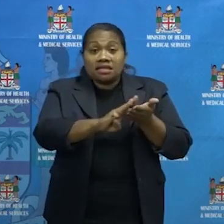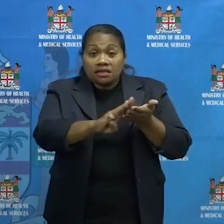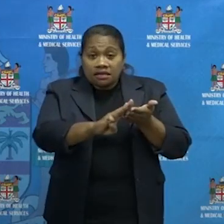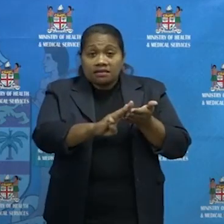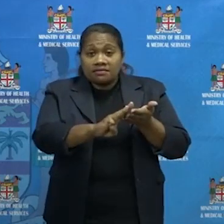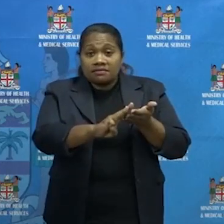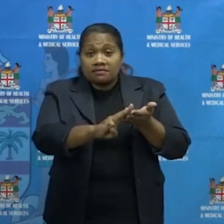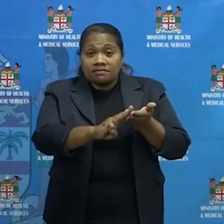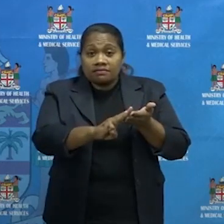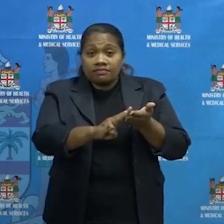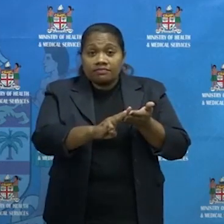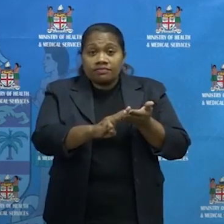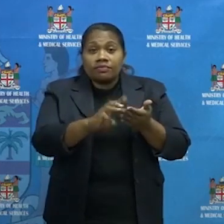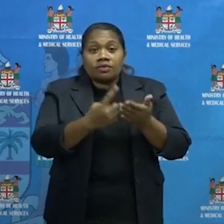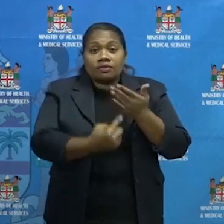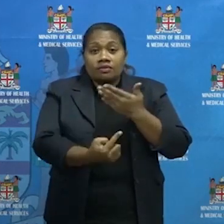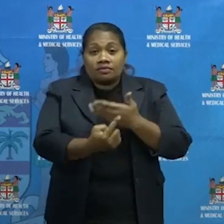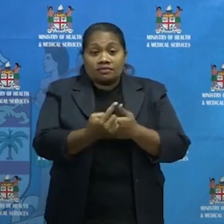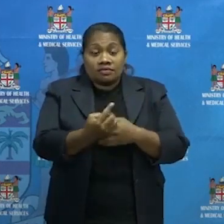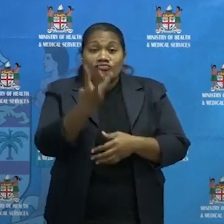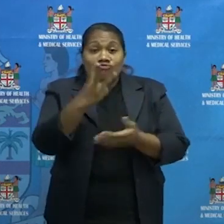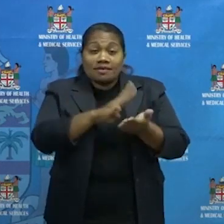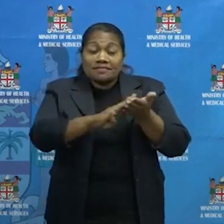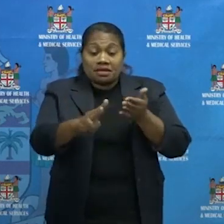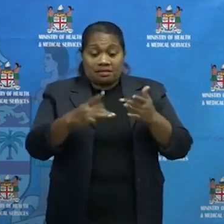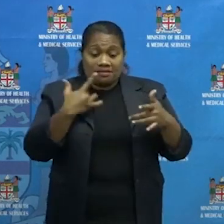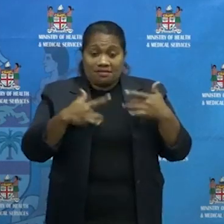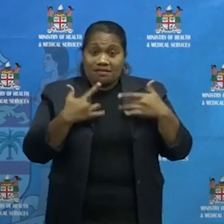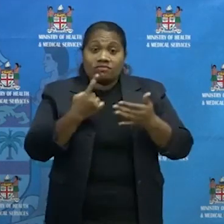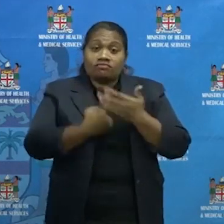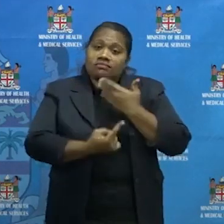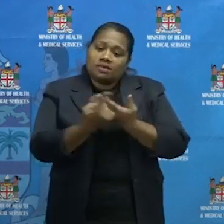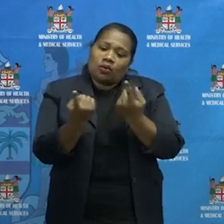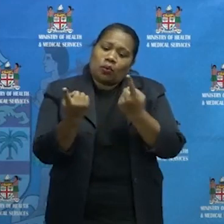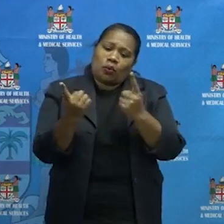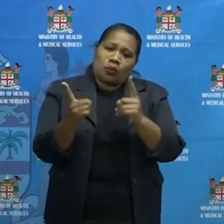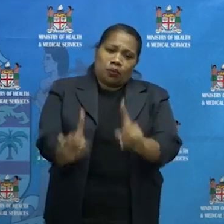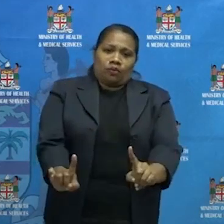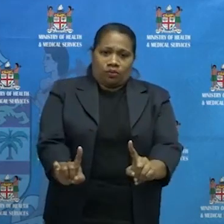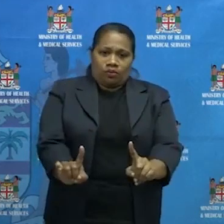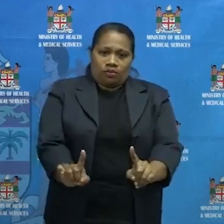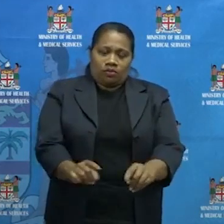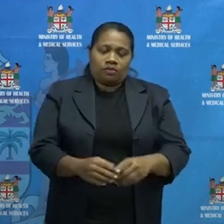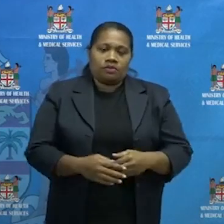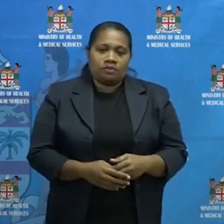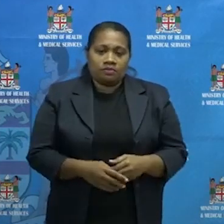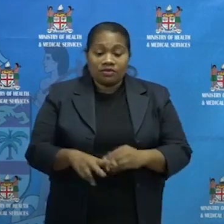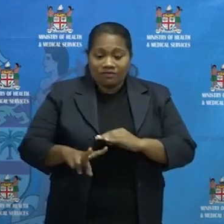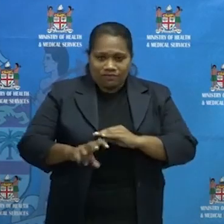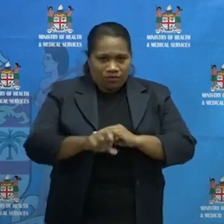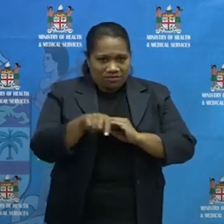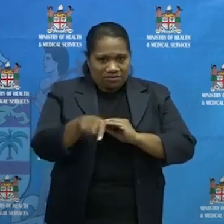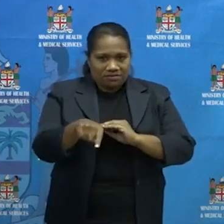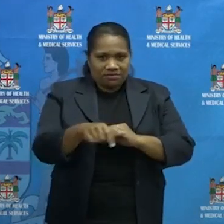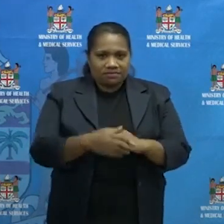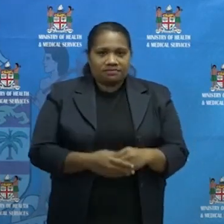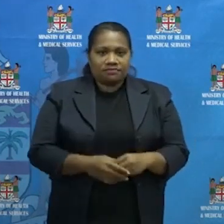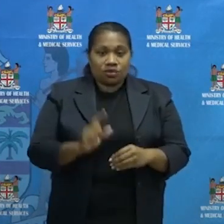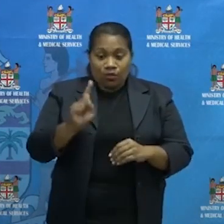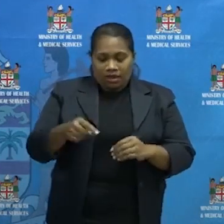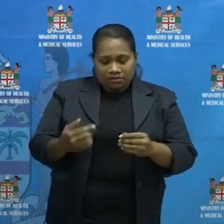cases have lost, 3 million lives have been lost to this virus. And that's just by official